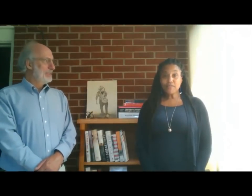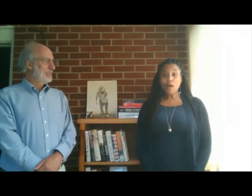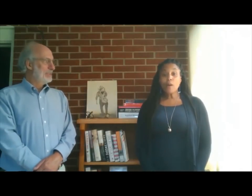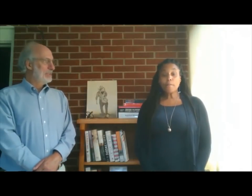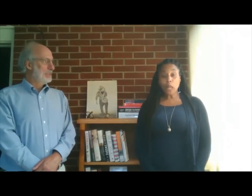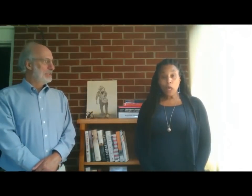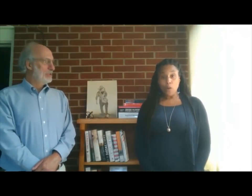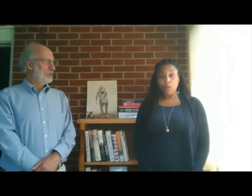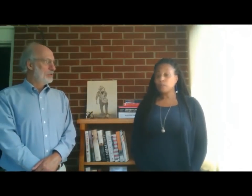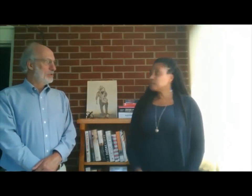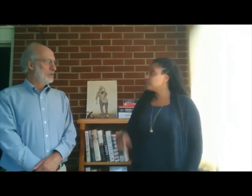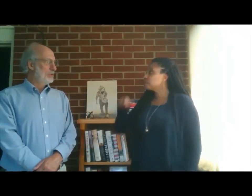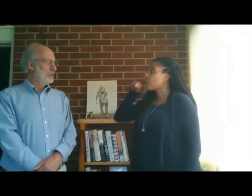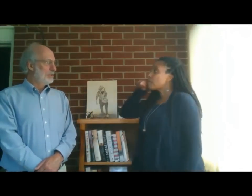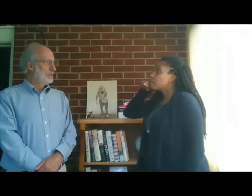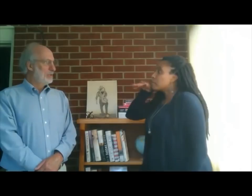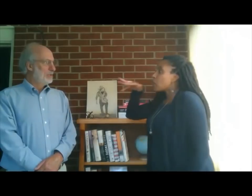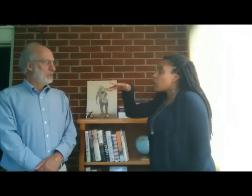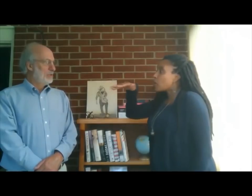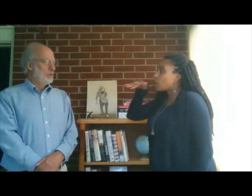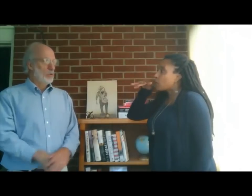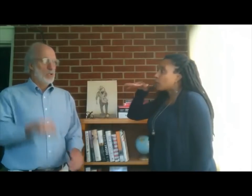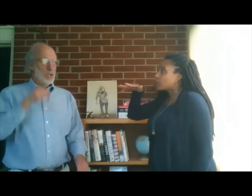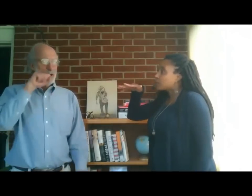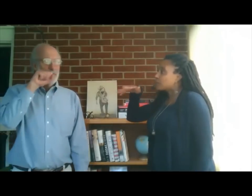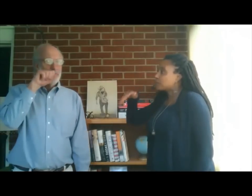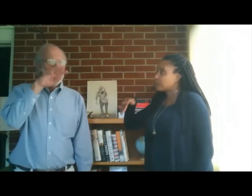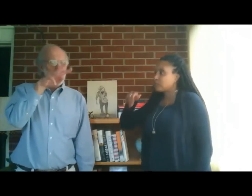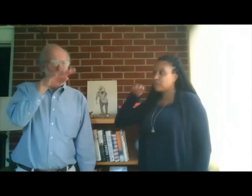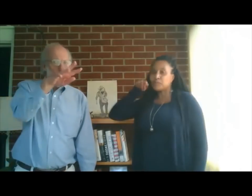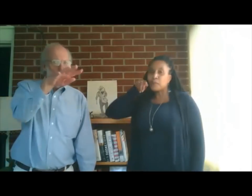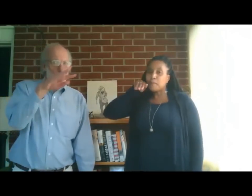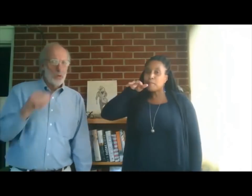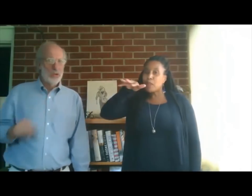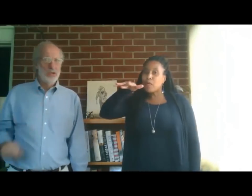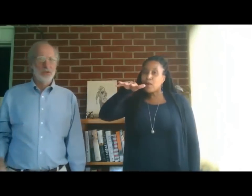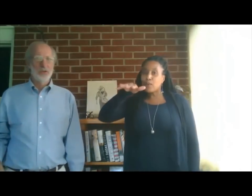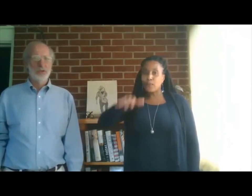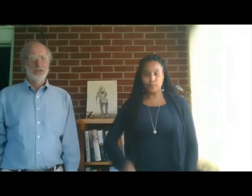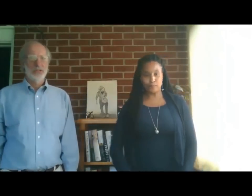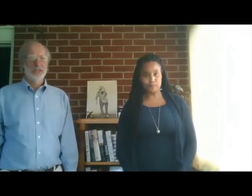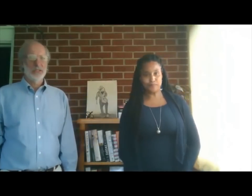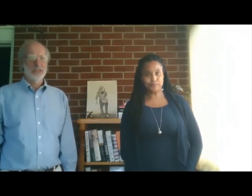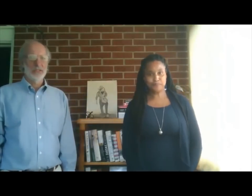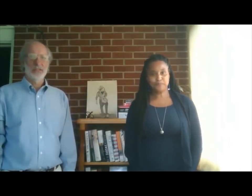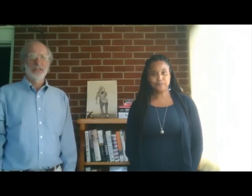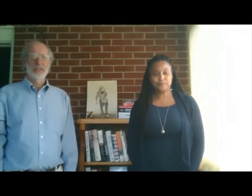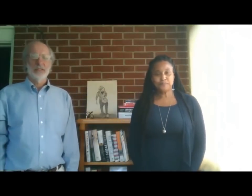Next we have blow. Blow. Blow. Blow.